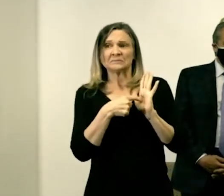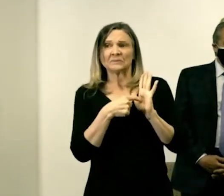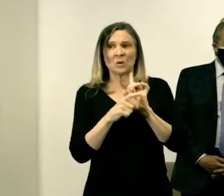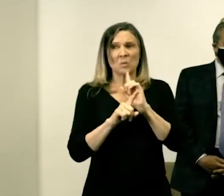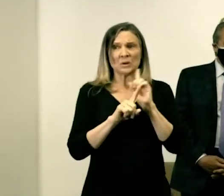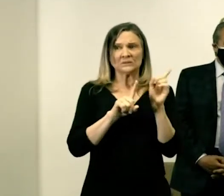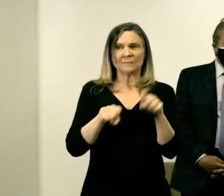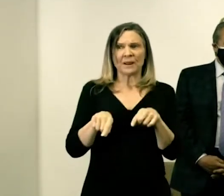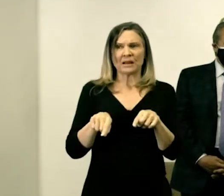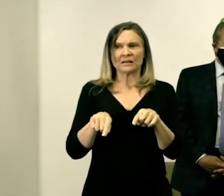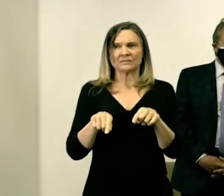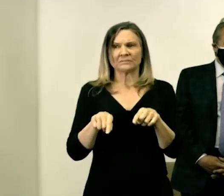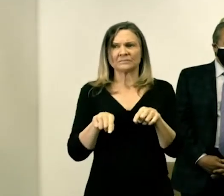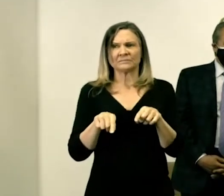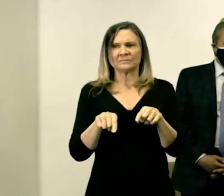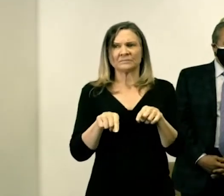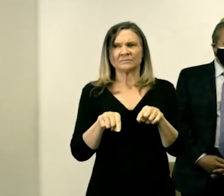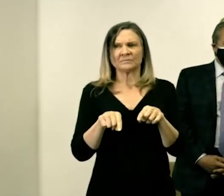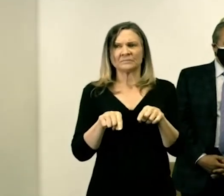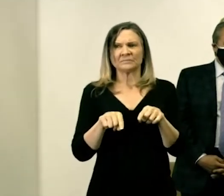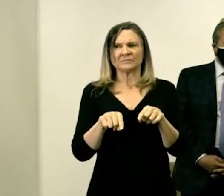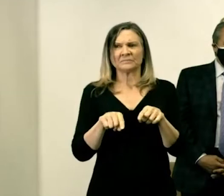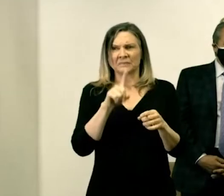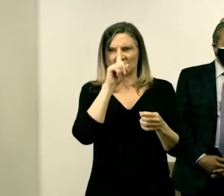that he believes that